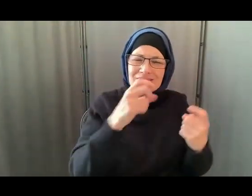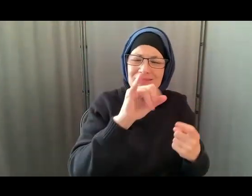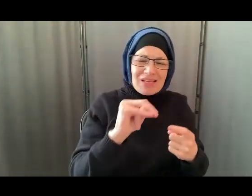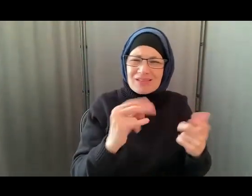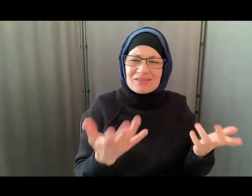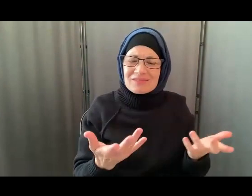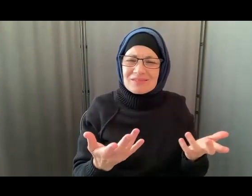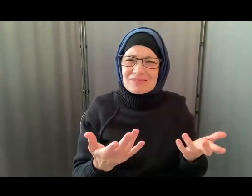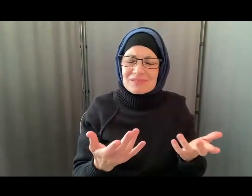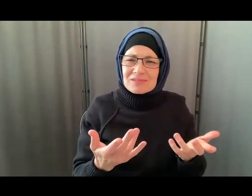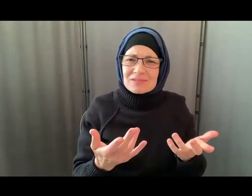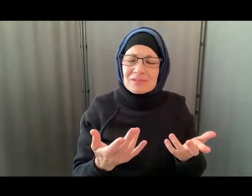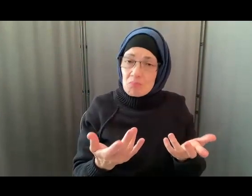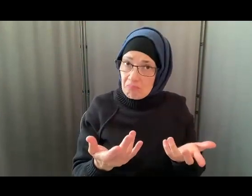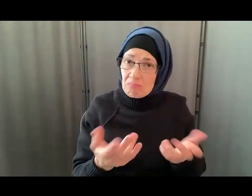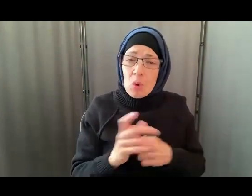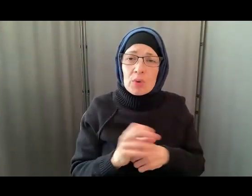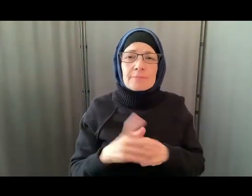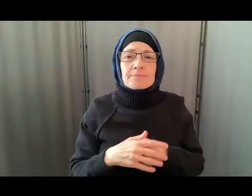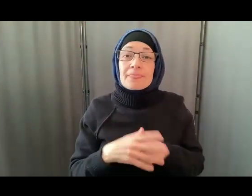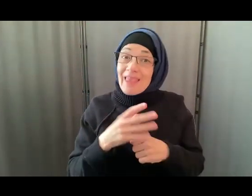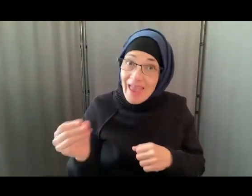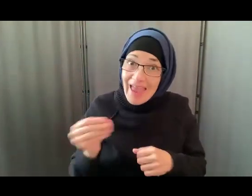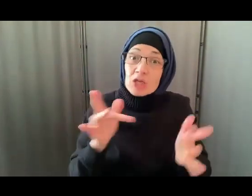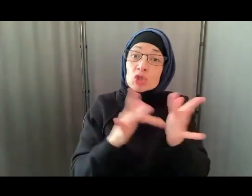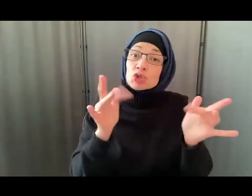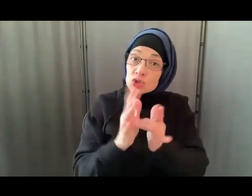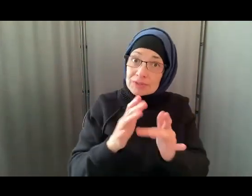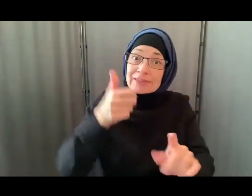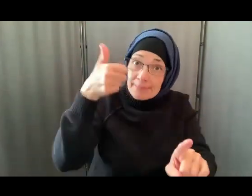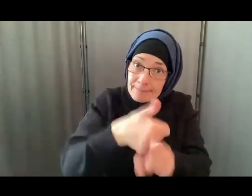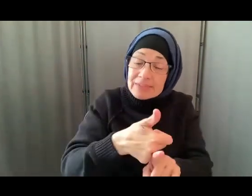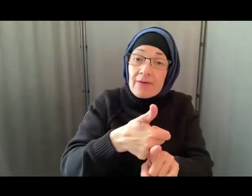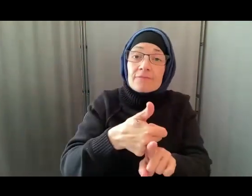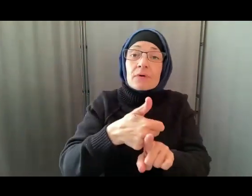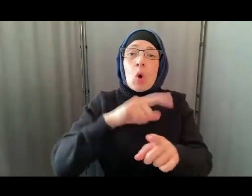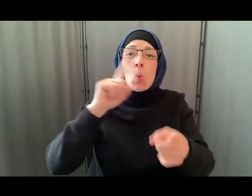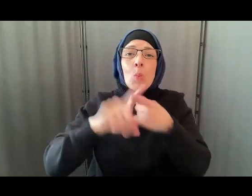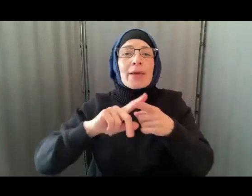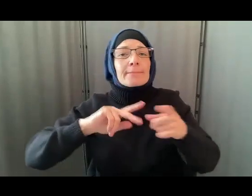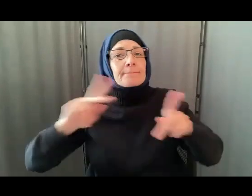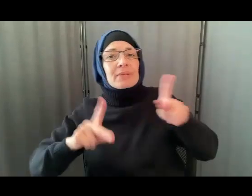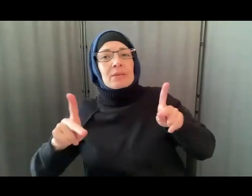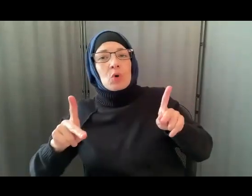Besides, Jesus himself denounced the claim that people made